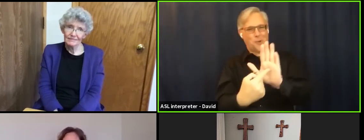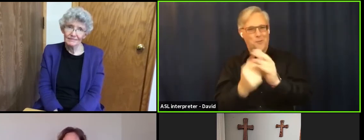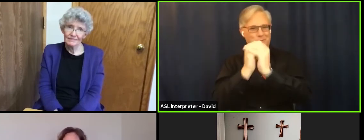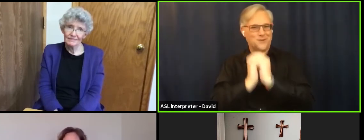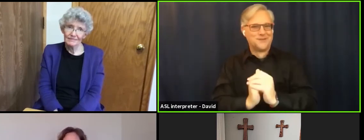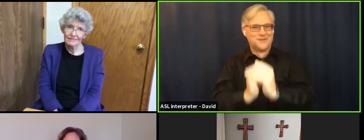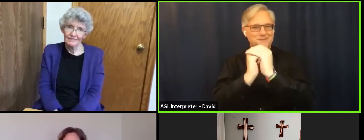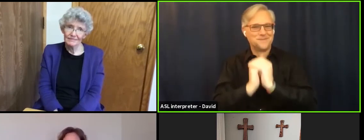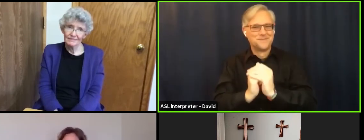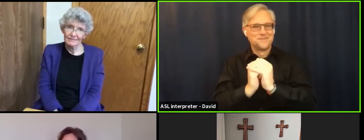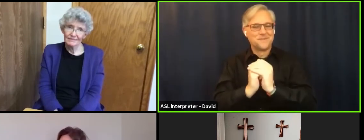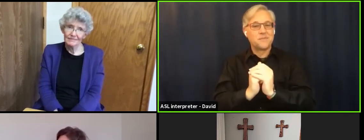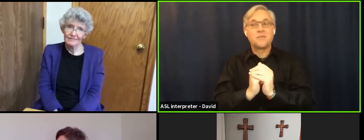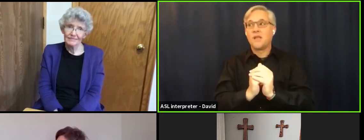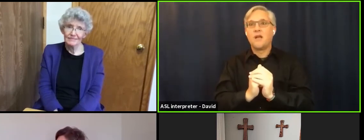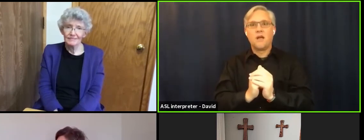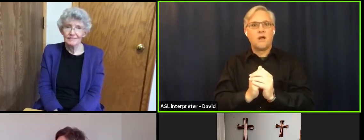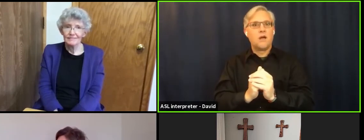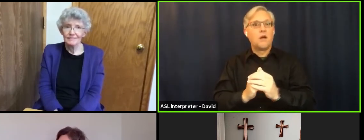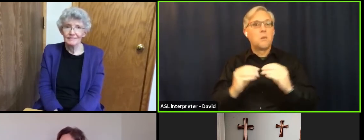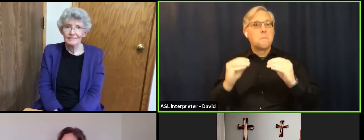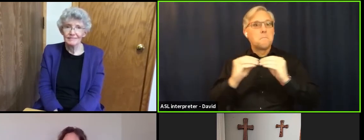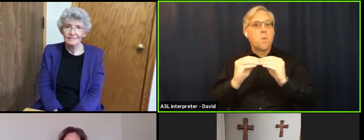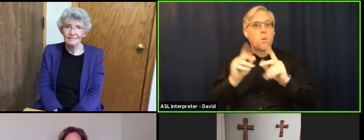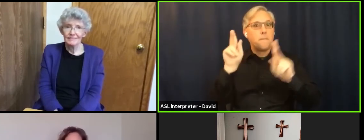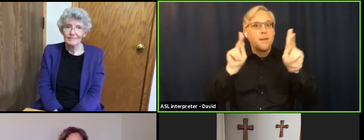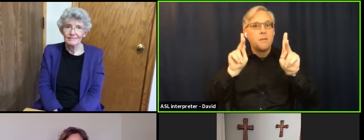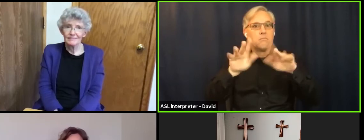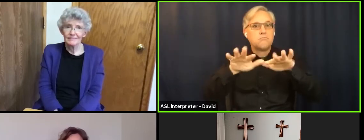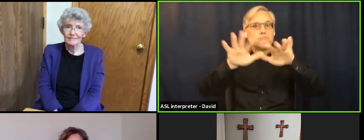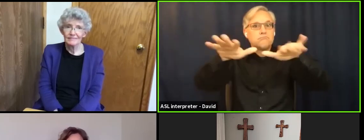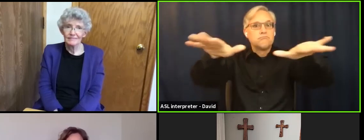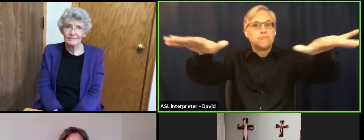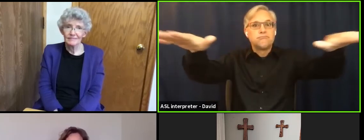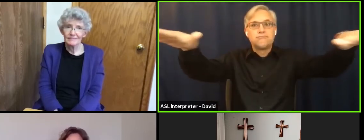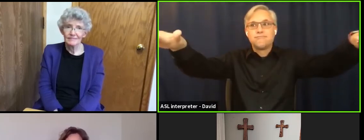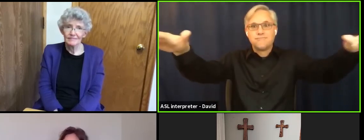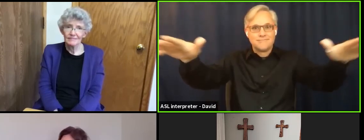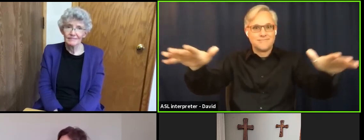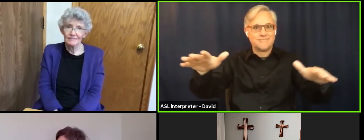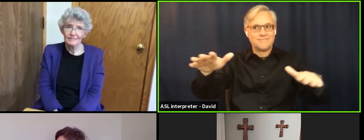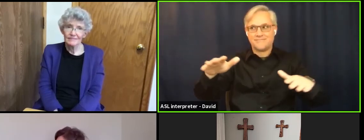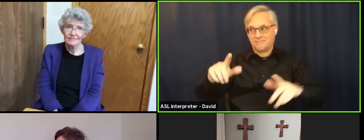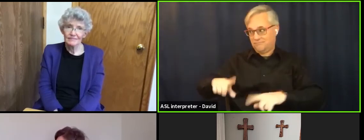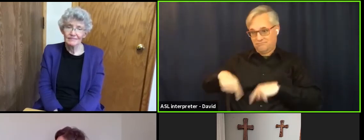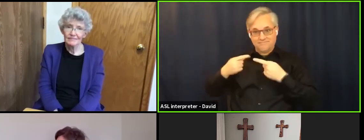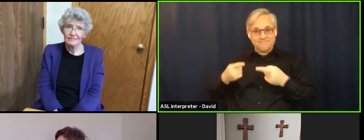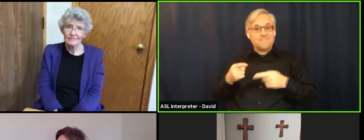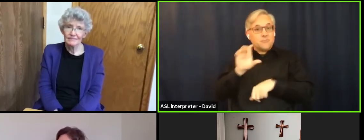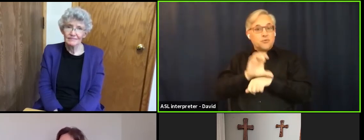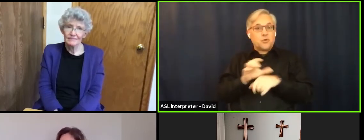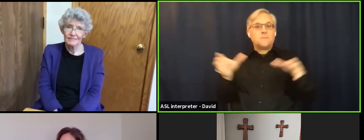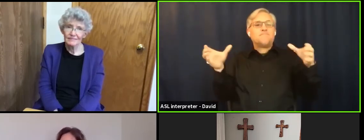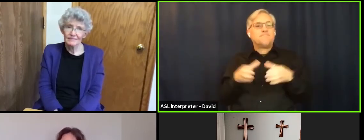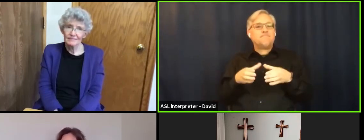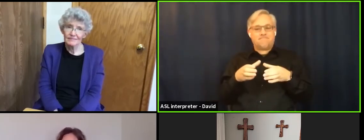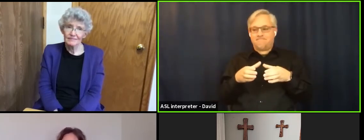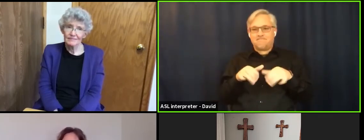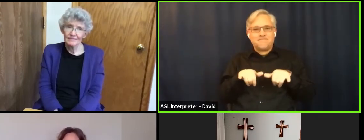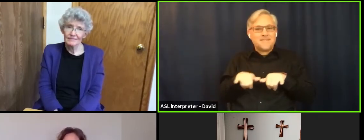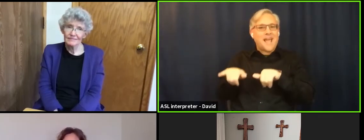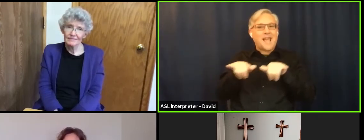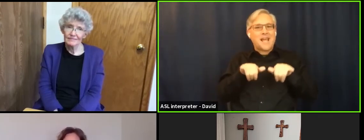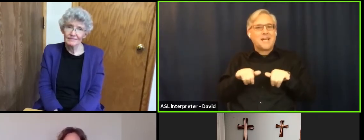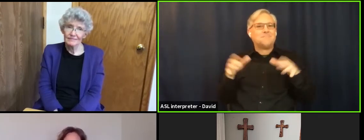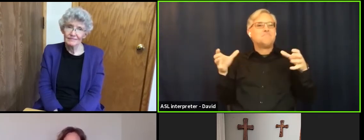to a wider group of people than we have connected with for a very long time.